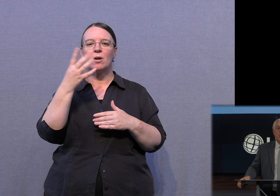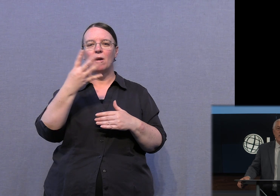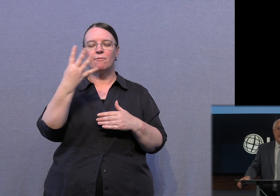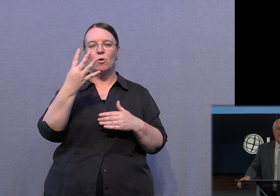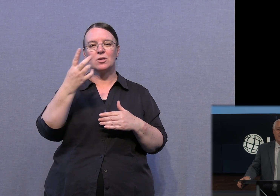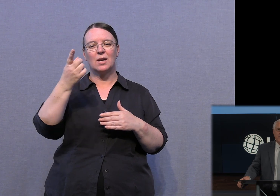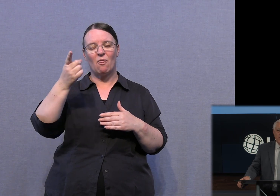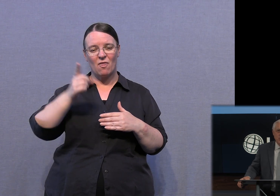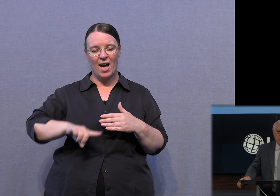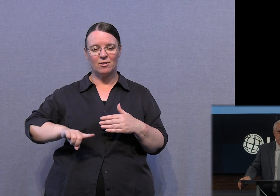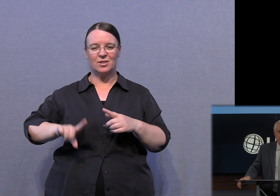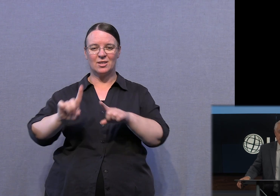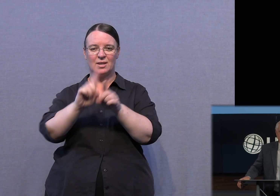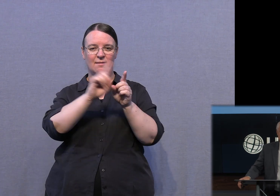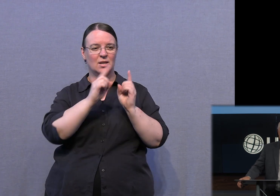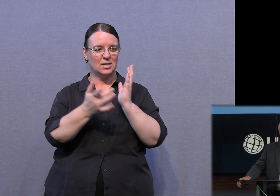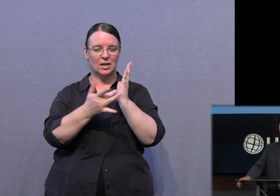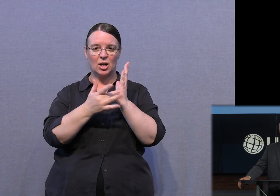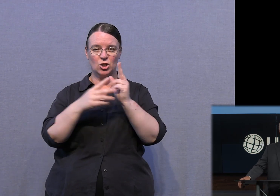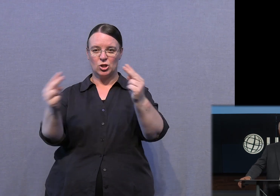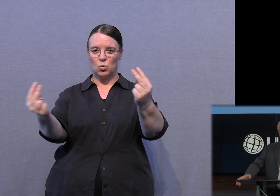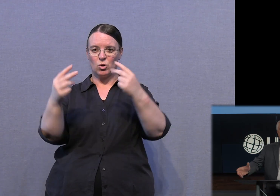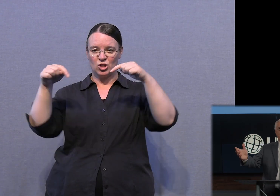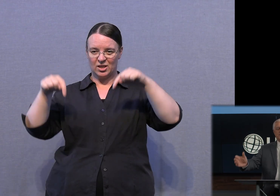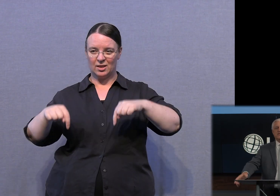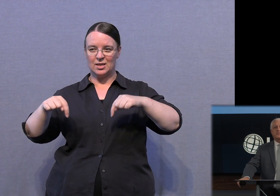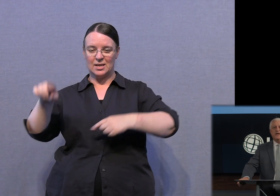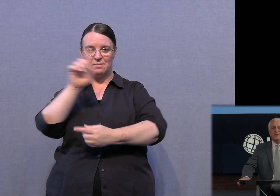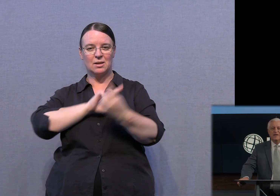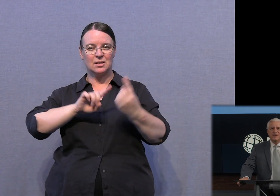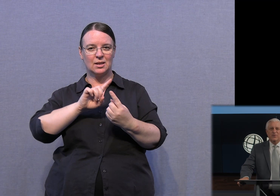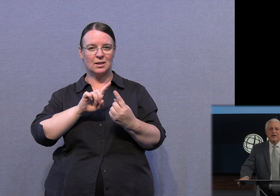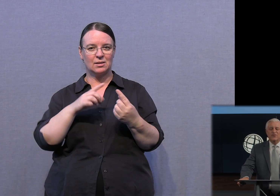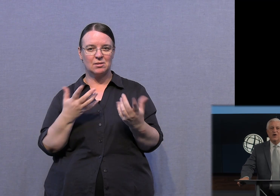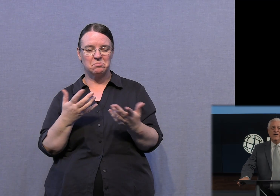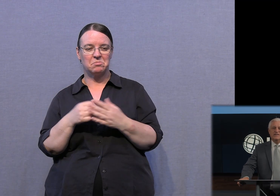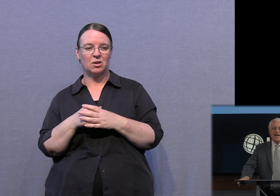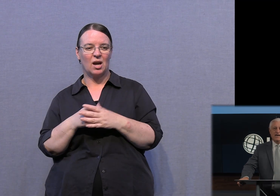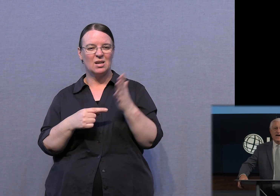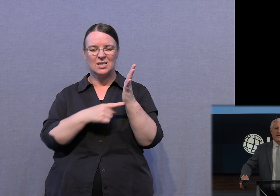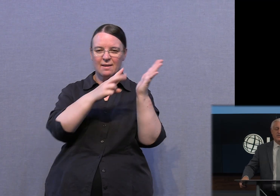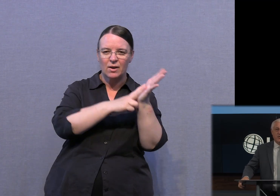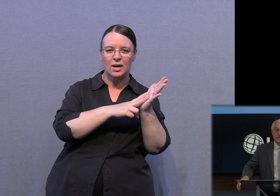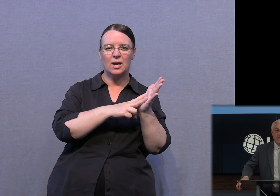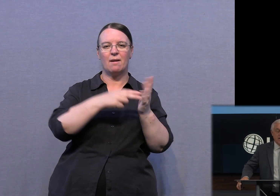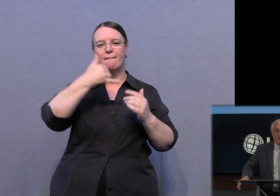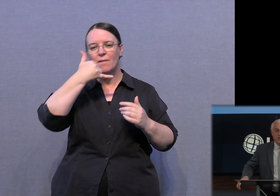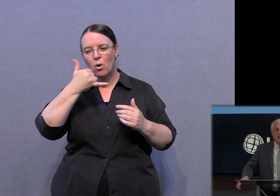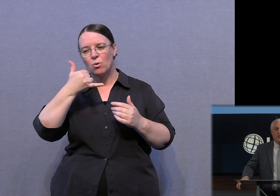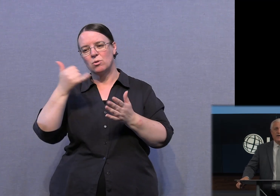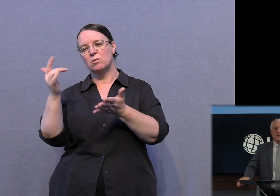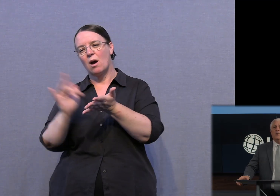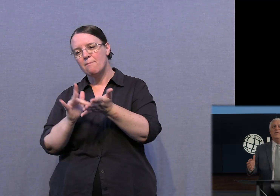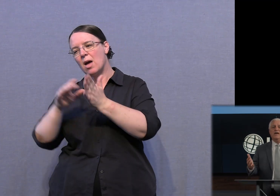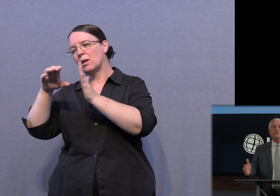114,000 unique views. And to whatever extent that represents people, we don't know exactly how that translates. I do